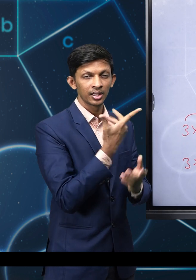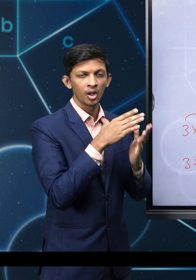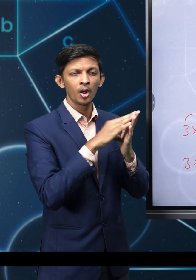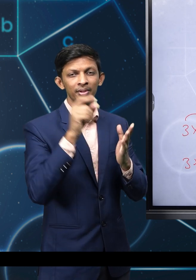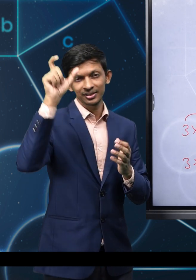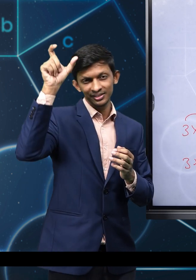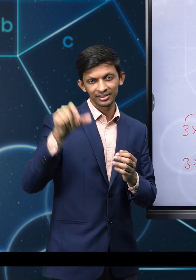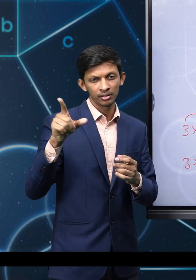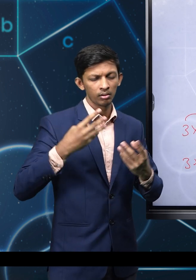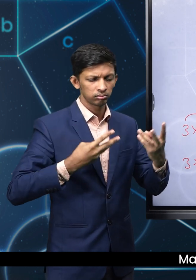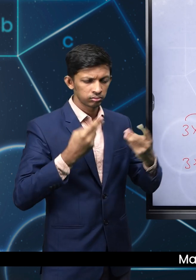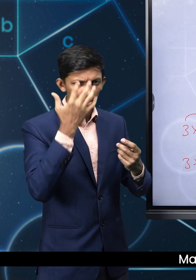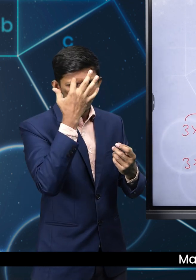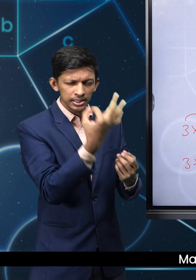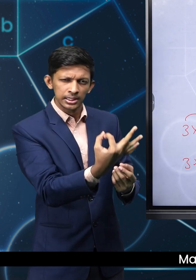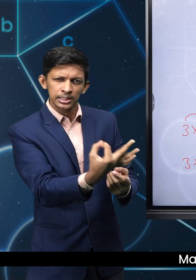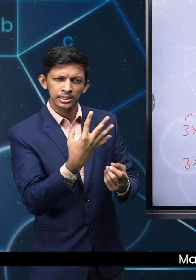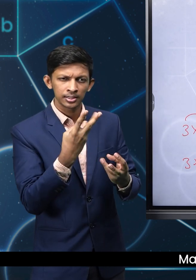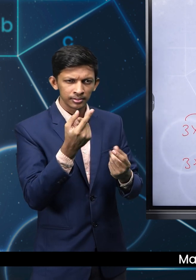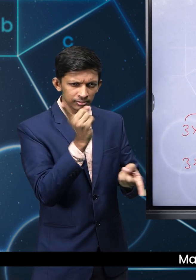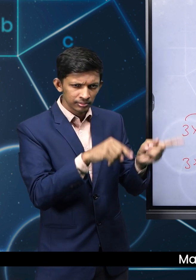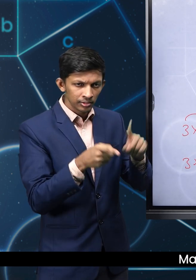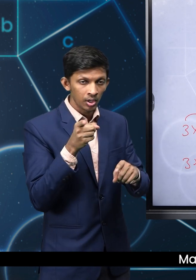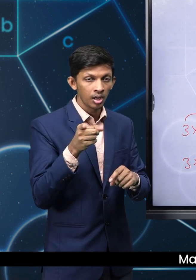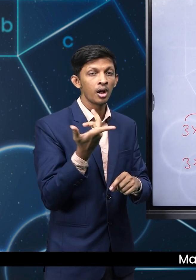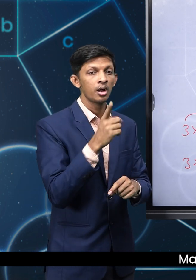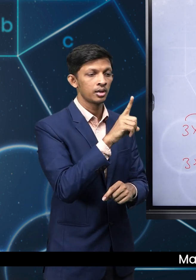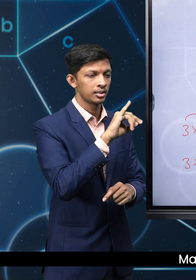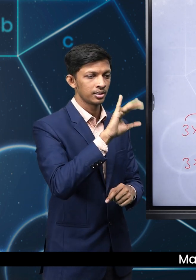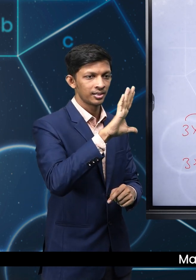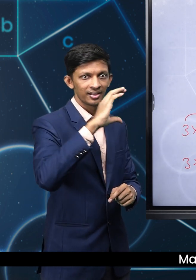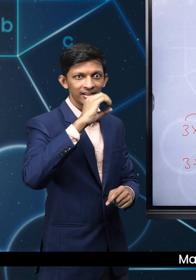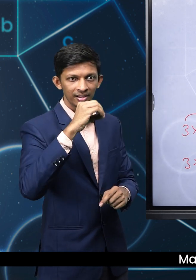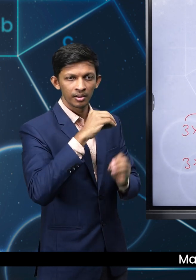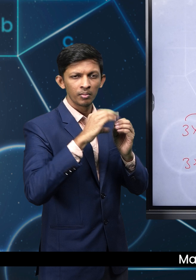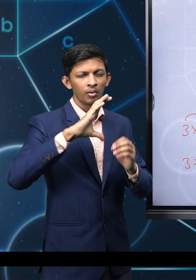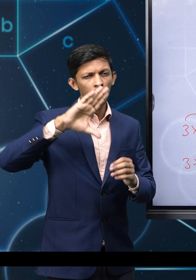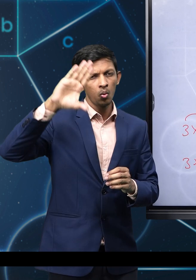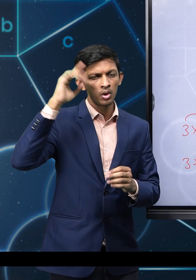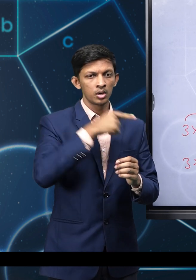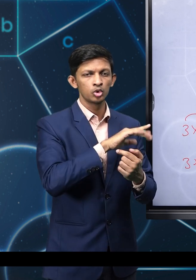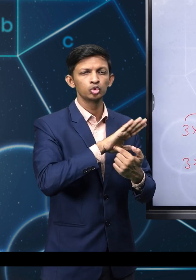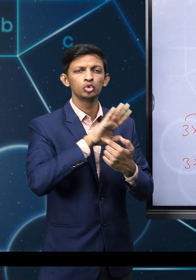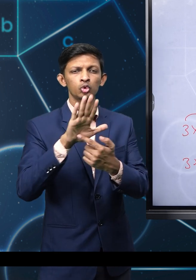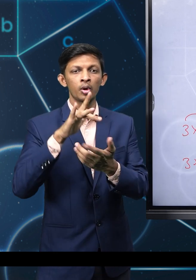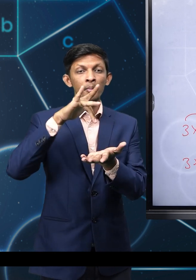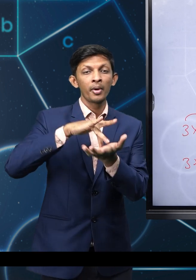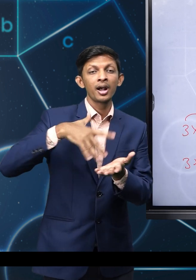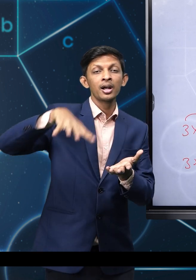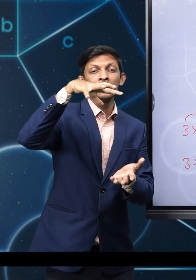A copy of the Rind mathematical papyrus from 1650 BC shows how Egyptians used an